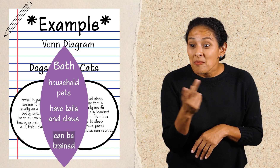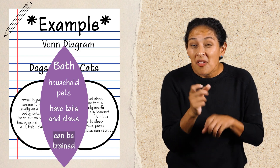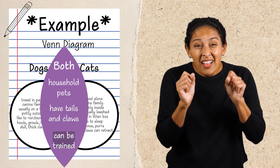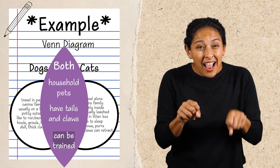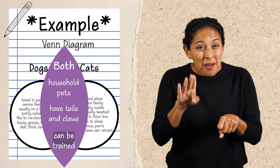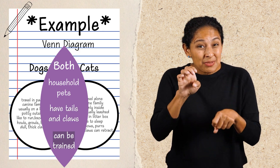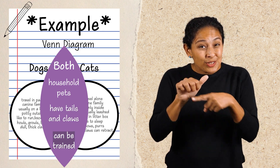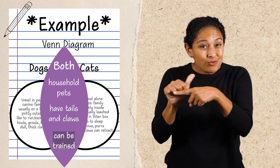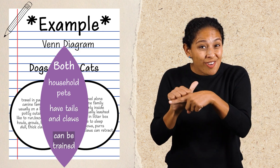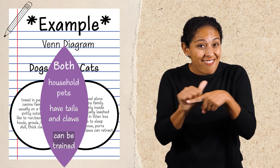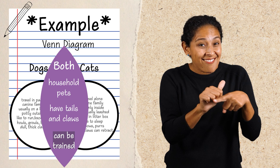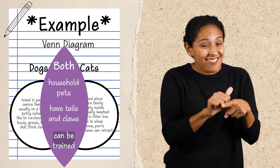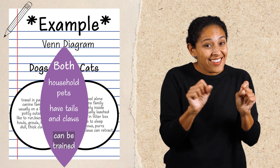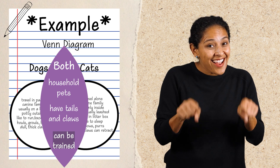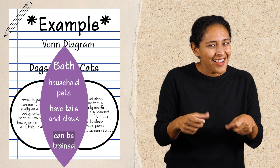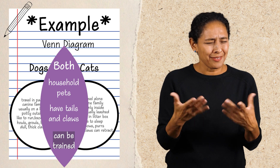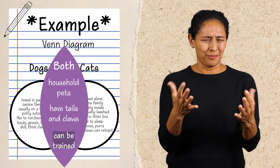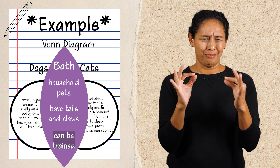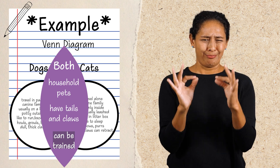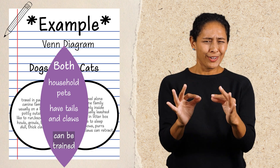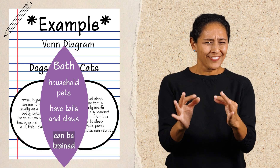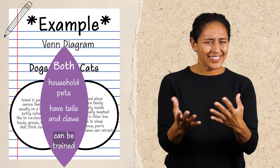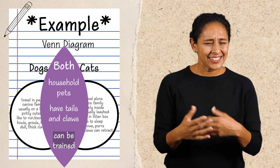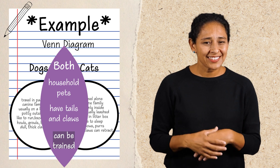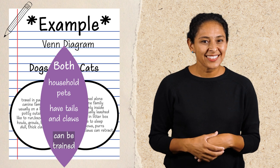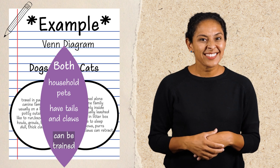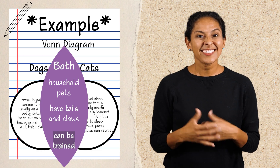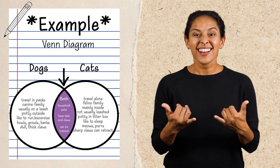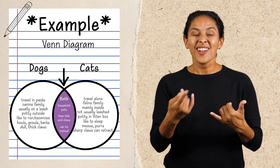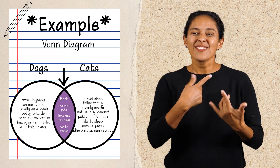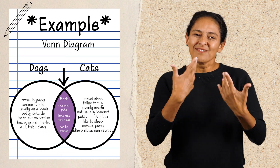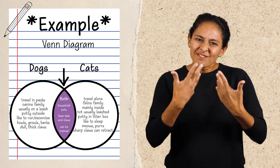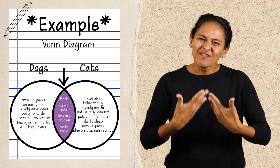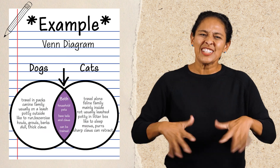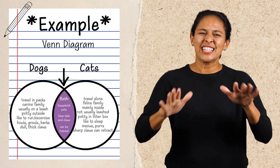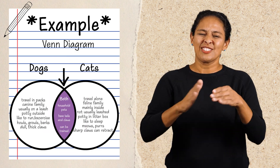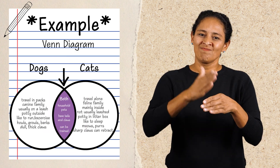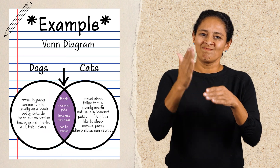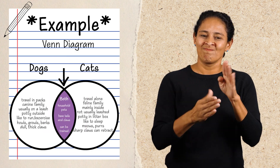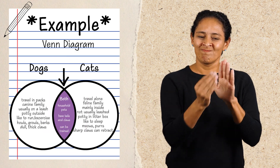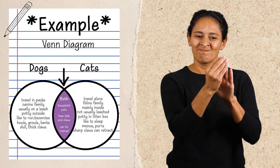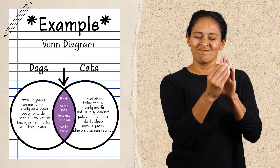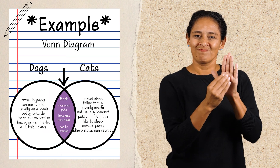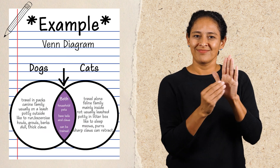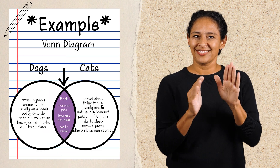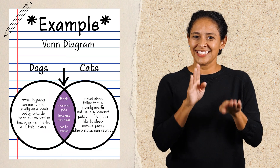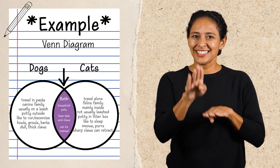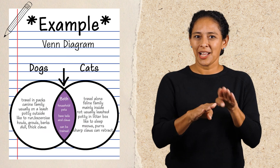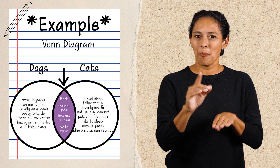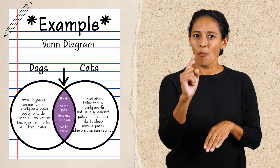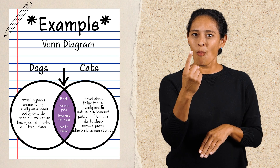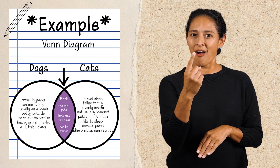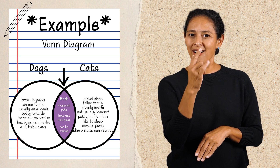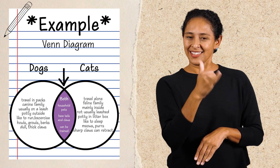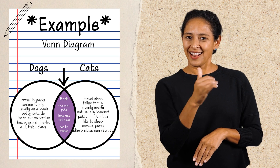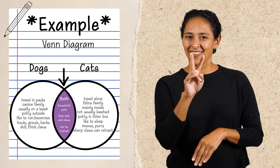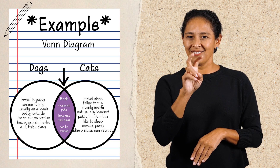and they can both be trained. Perfect! Now we are done completing step 1, our